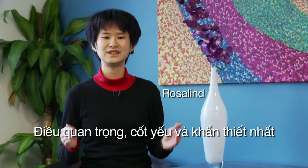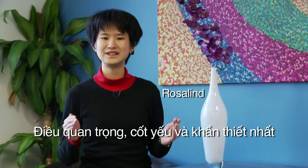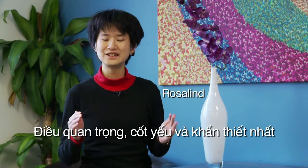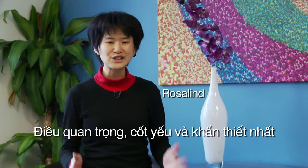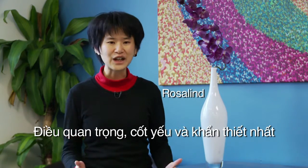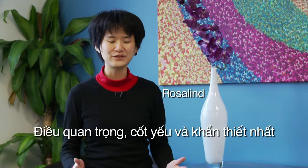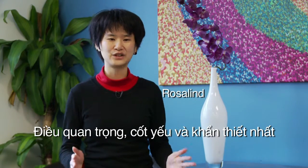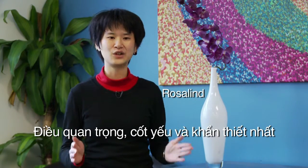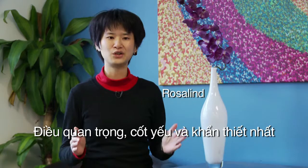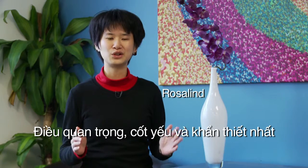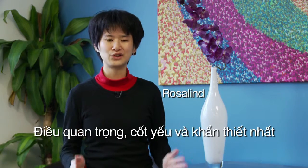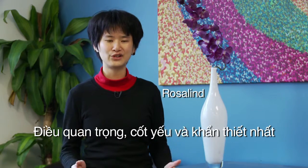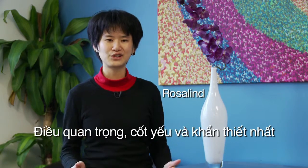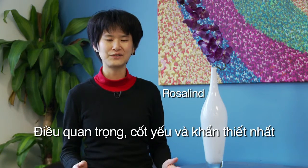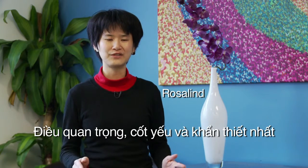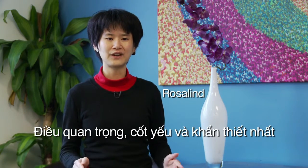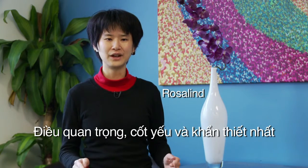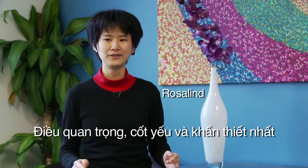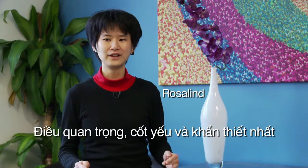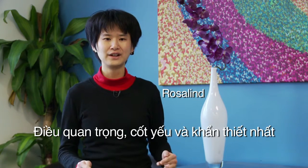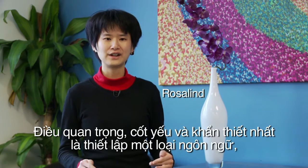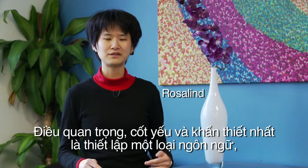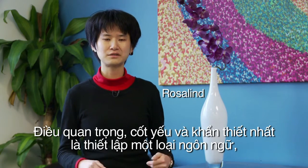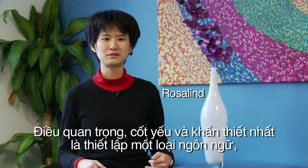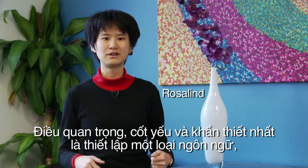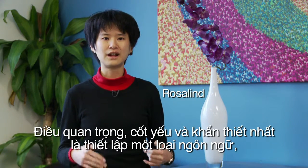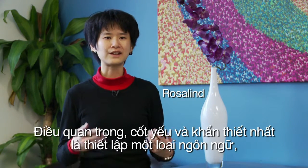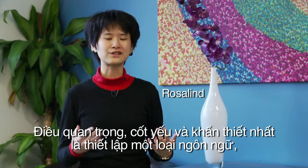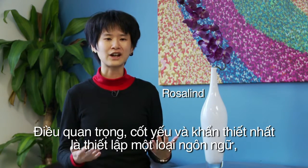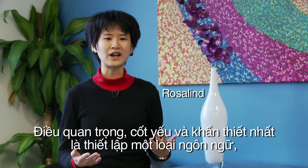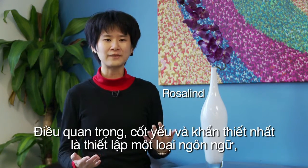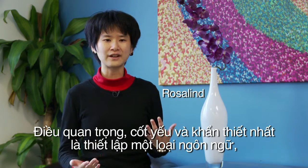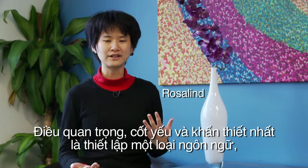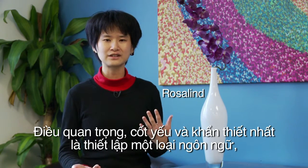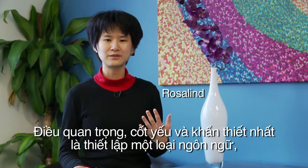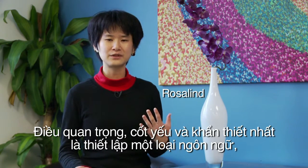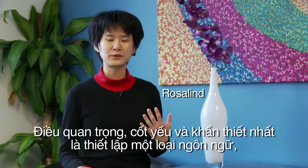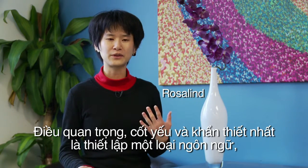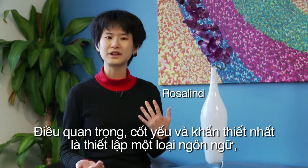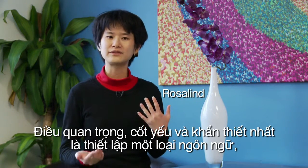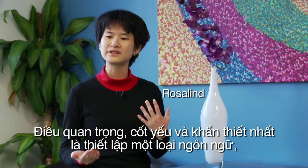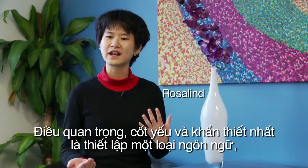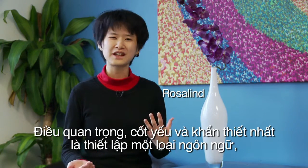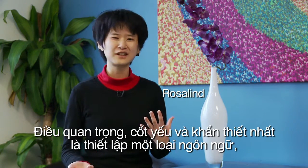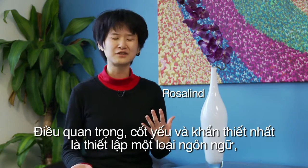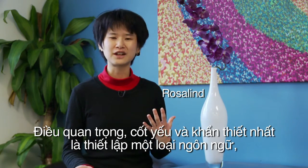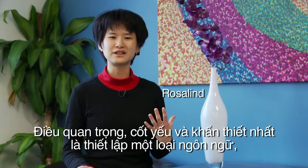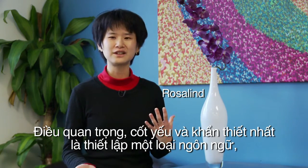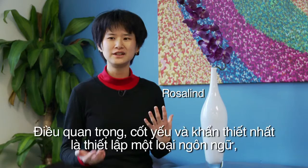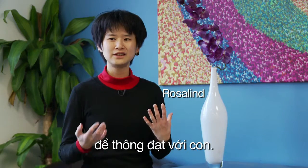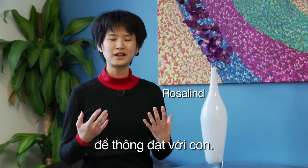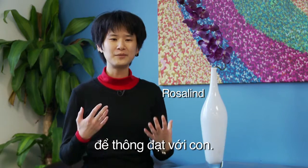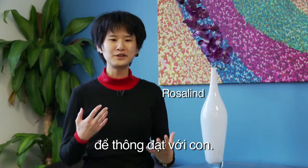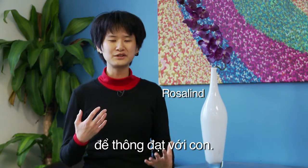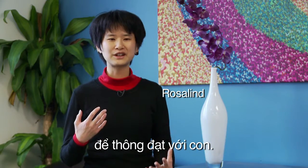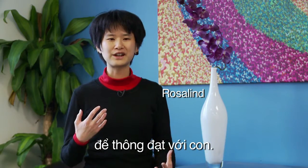essential, urgent thing is to establish some sort of language communication